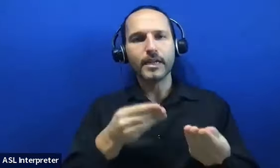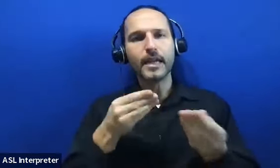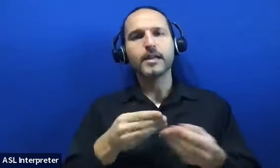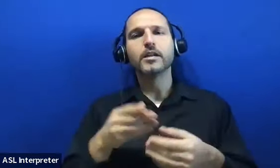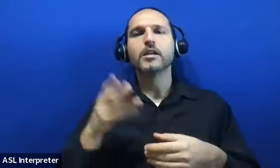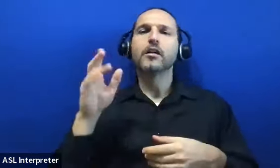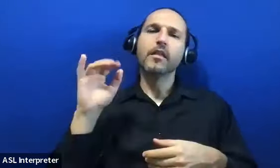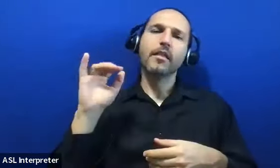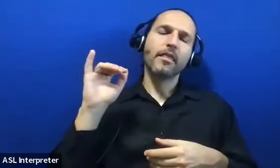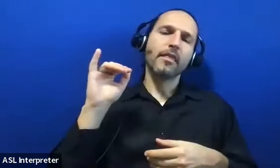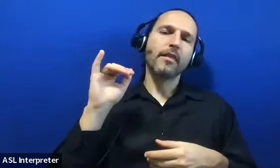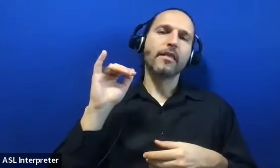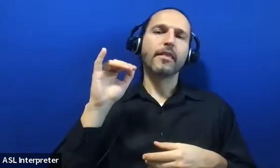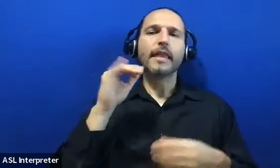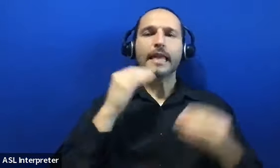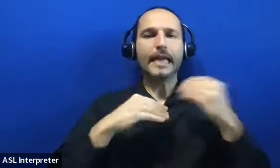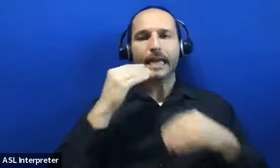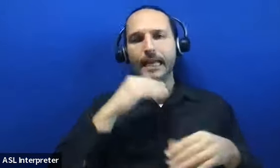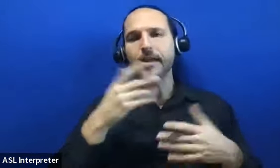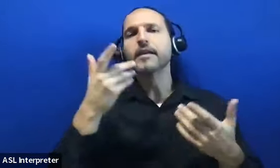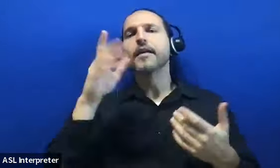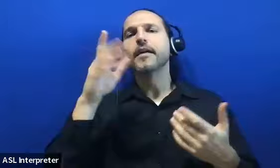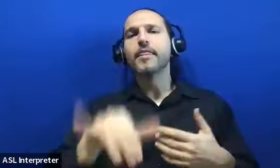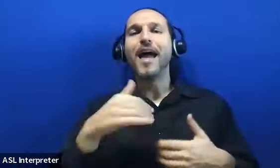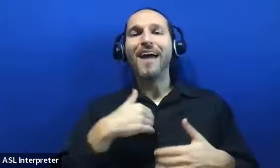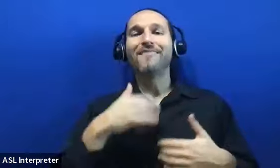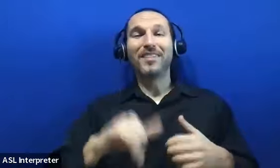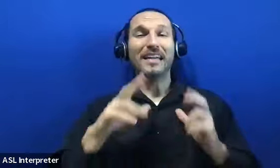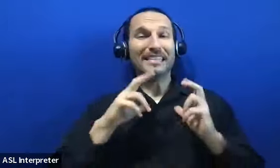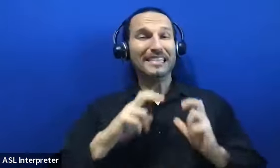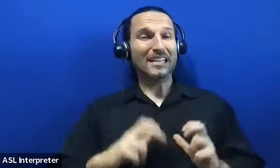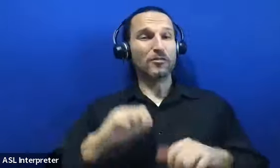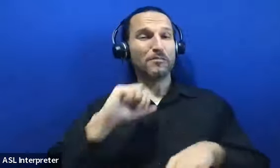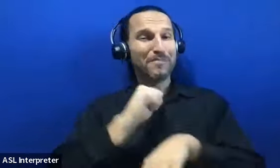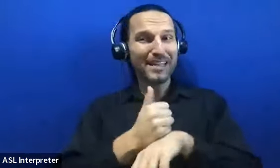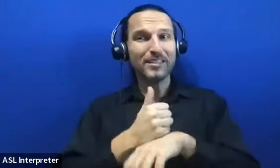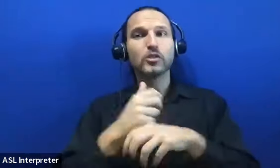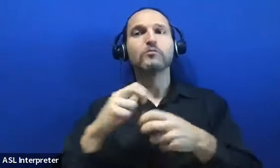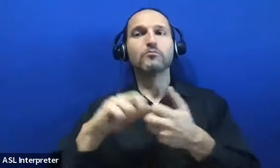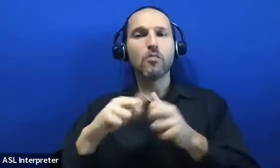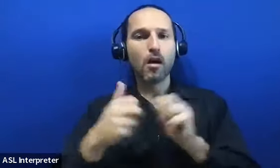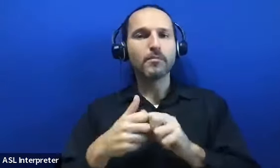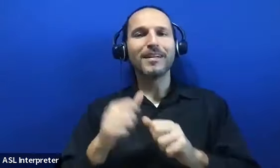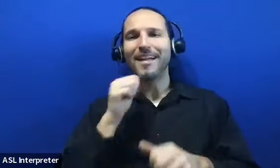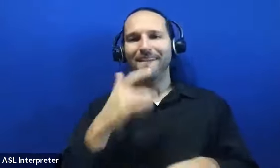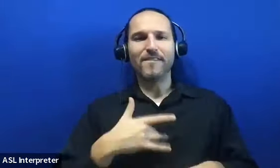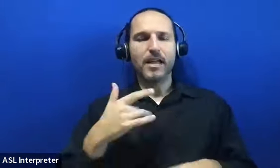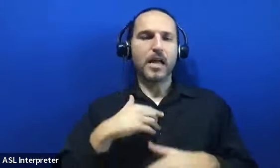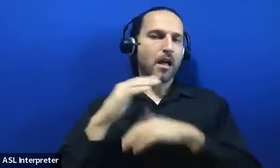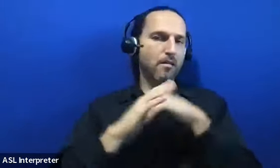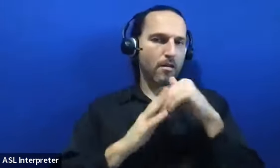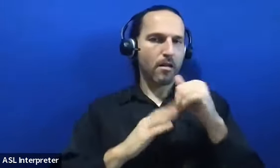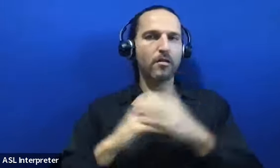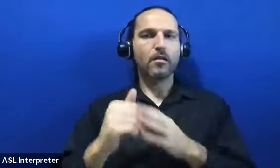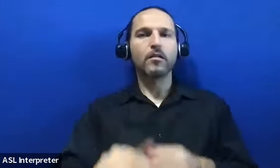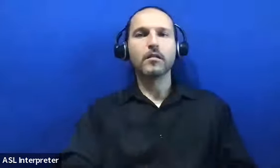is challenging, that they have these sensory-based difficulties that make it unpleasant for them. They may